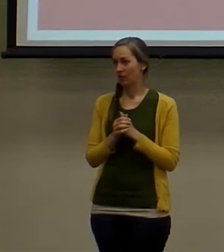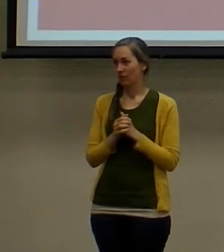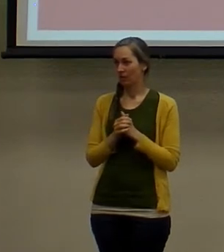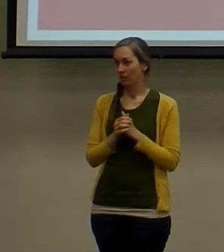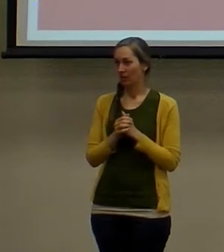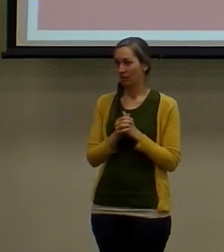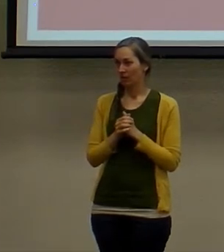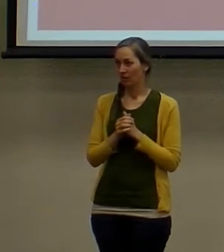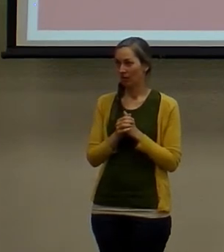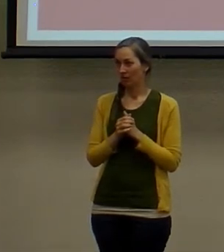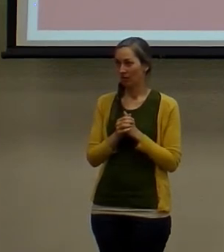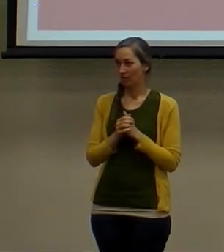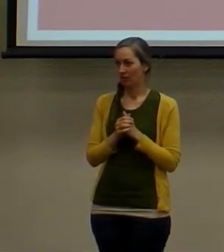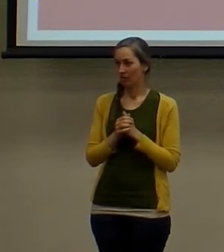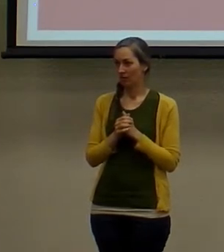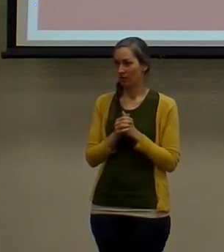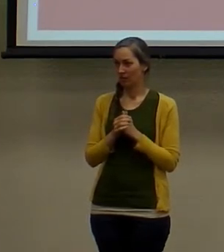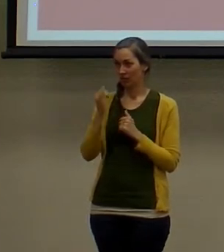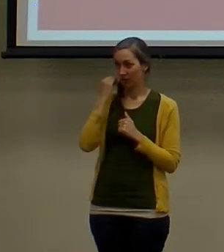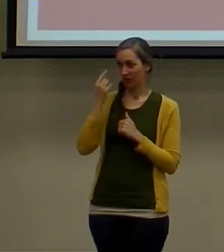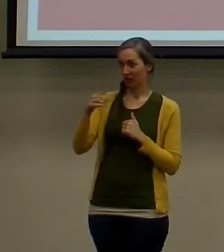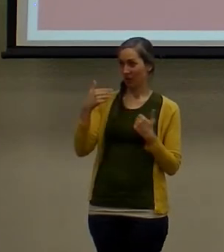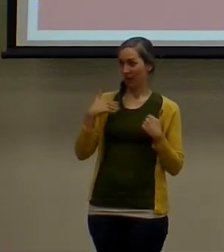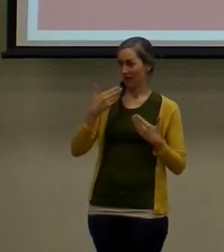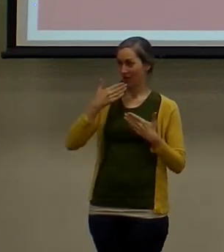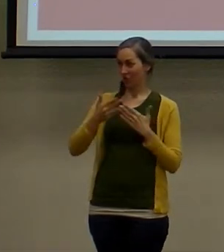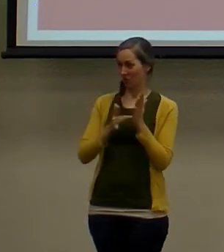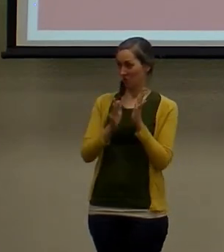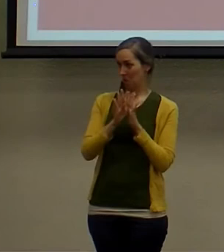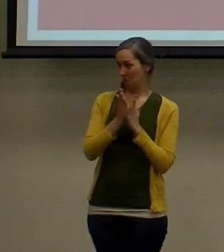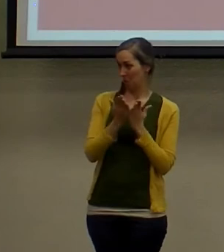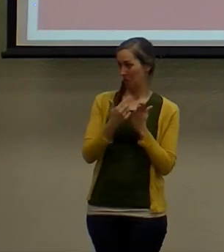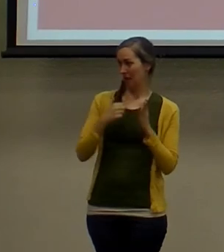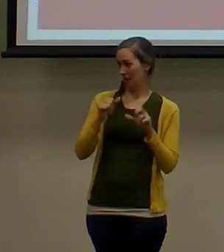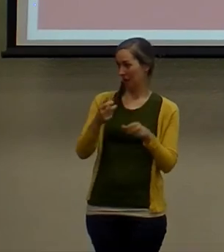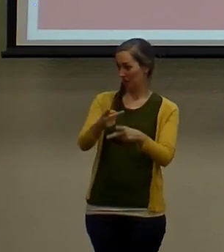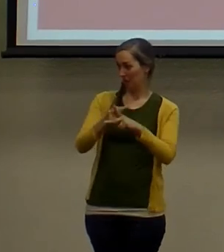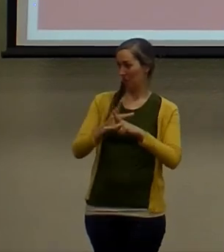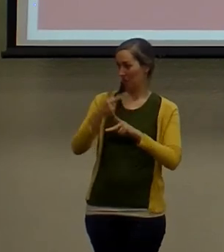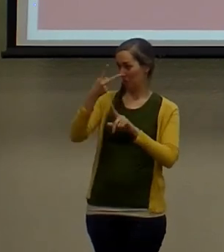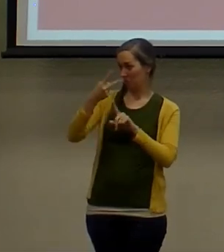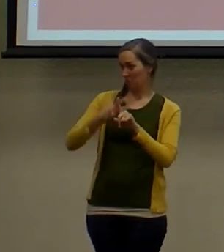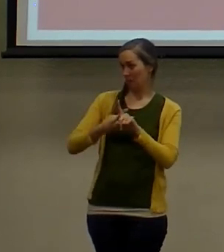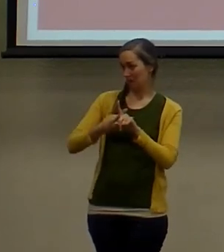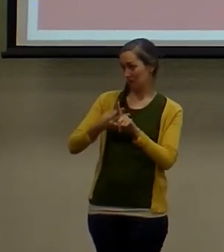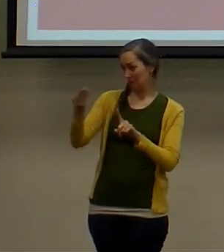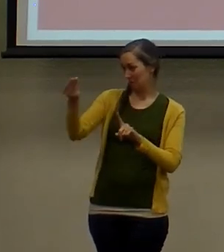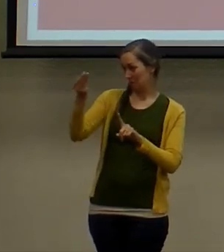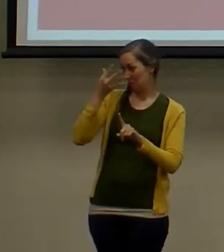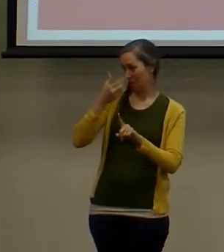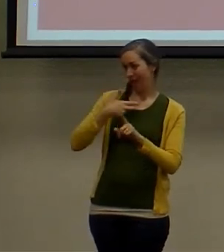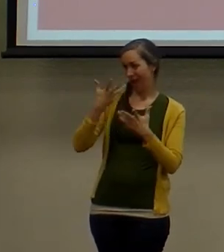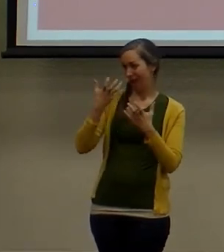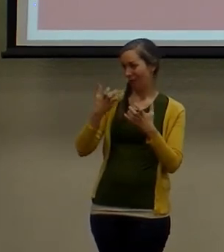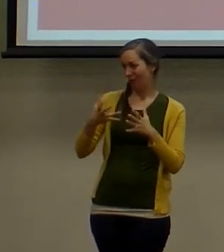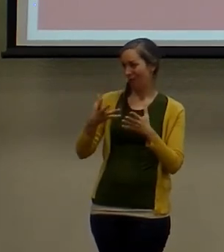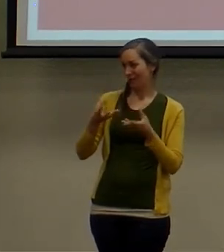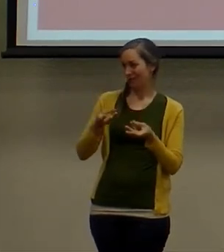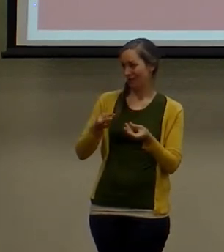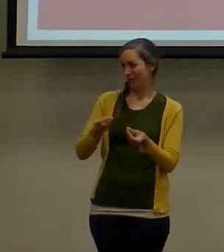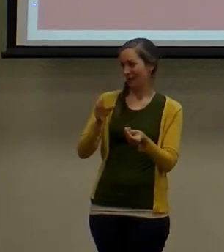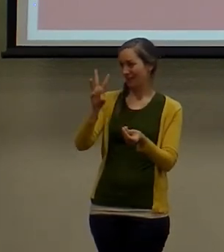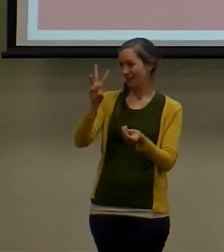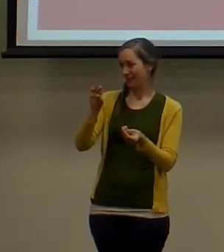that you can allow me to use for 2 months, let me know. I don't want to spend $60 to buy one.